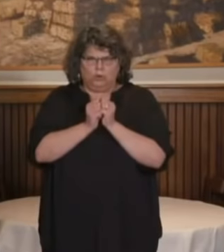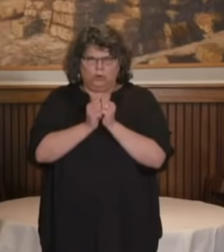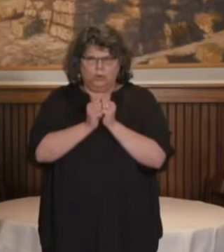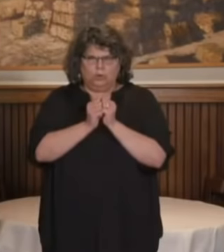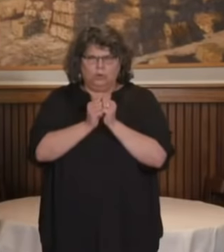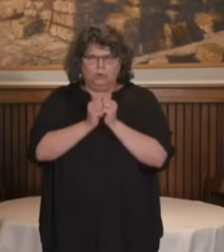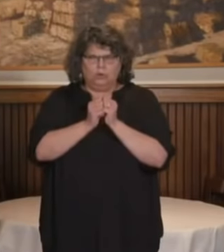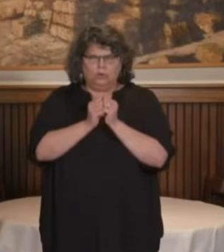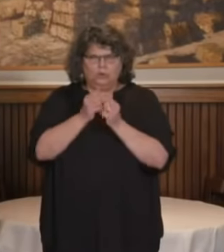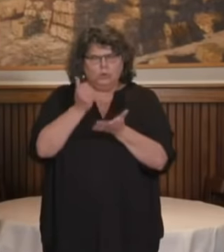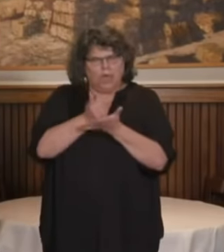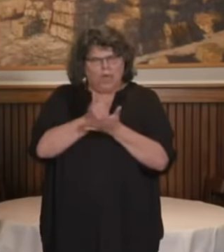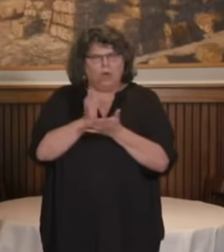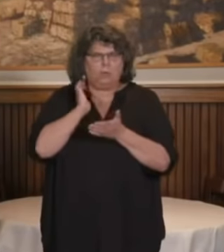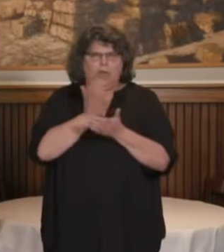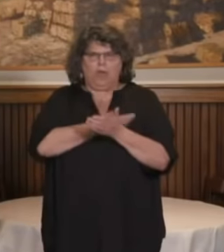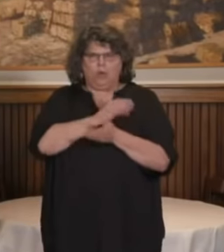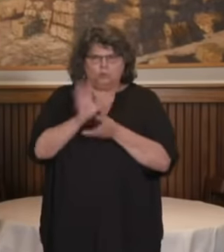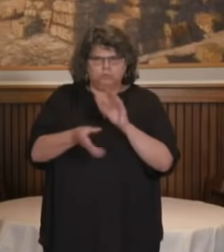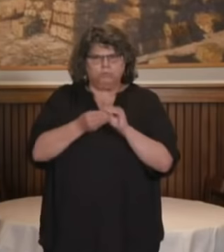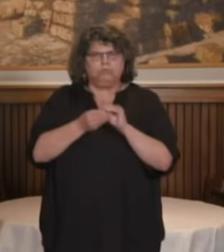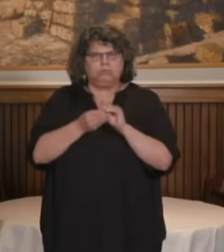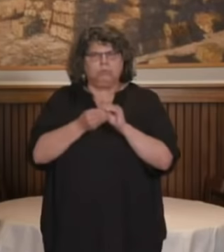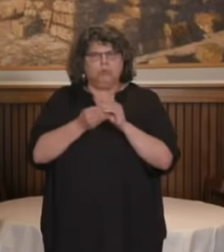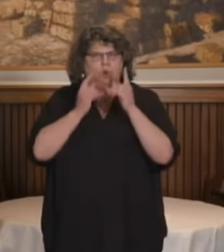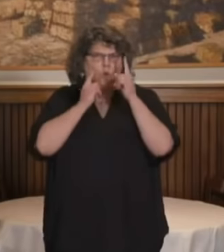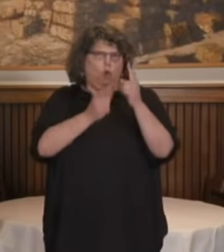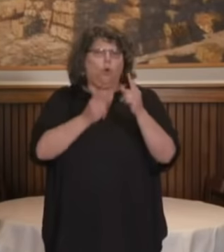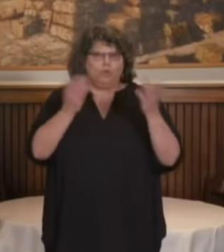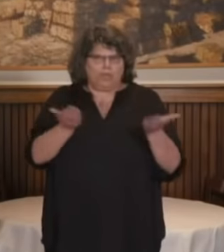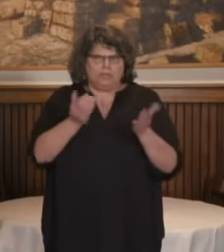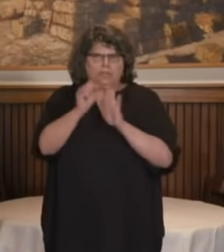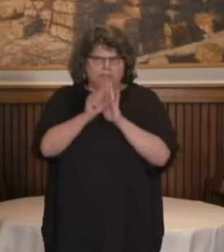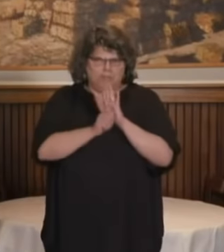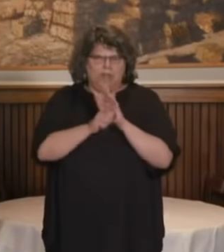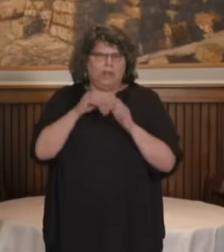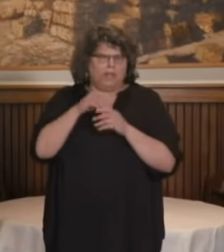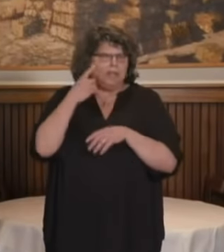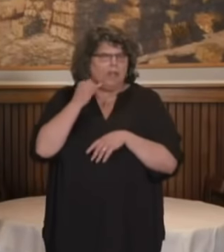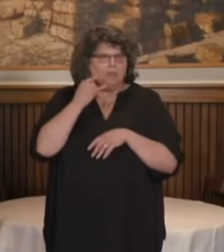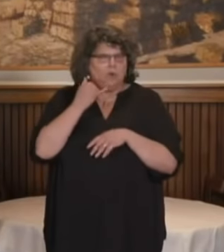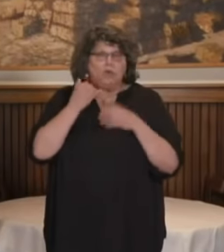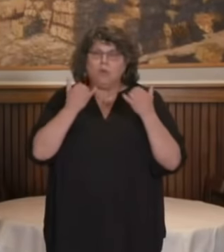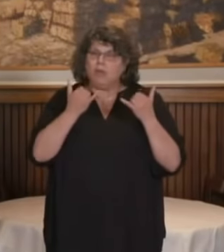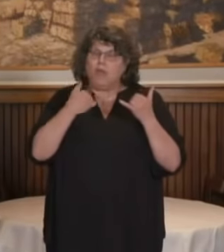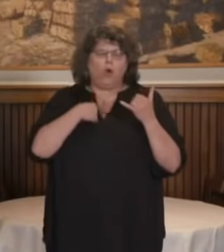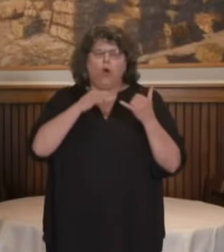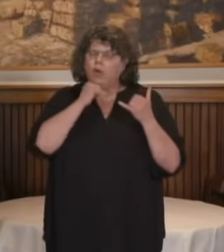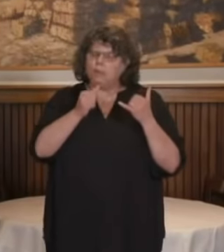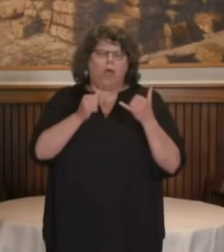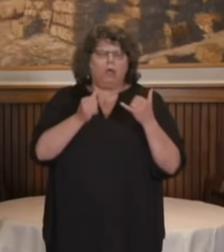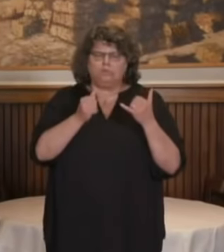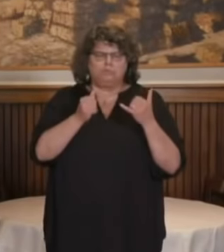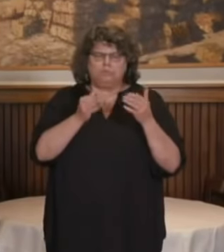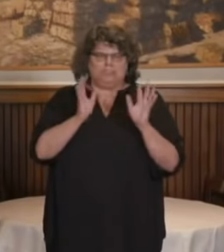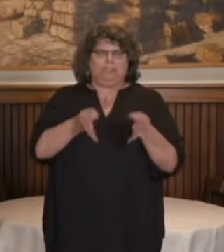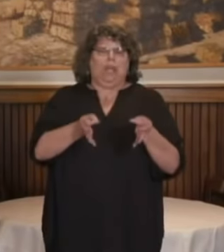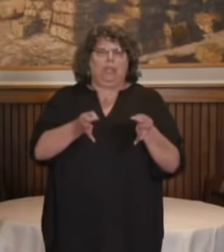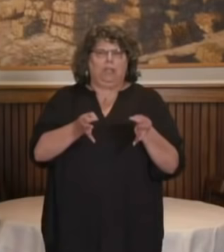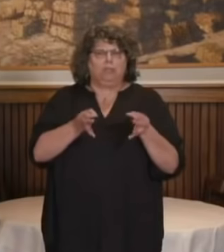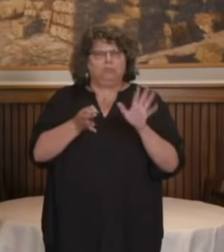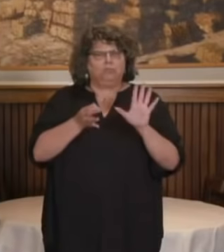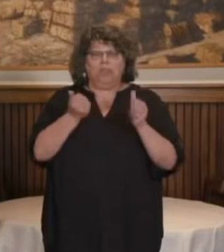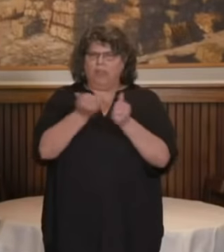our collective cause as a state on the November ballot. That we're not wedded to any ideas at this moment, that all things are on the table. It's